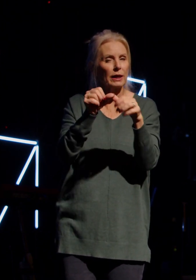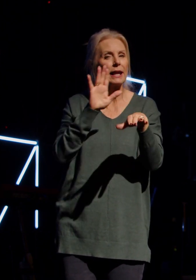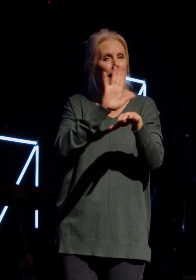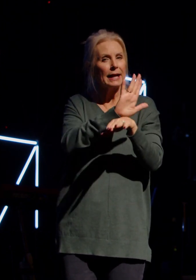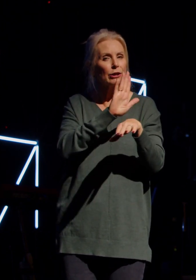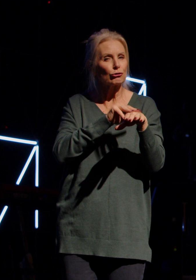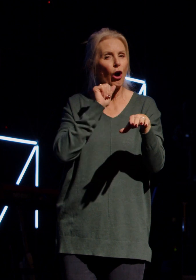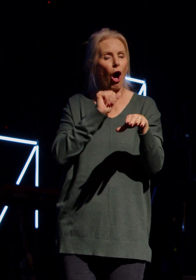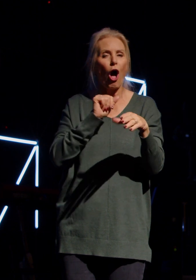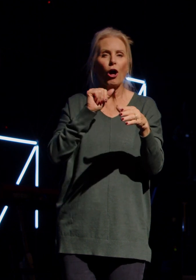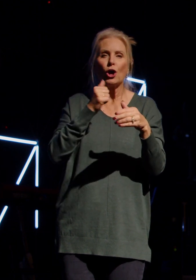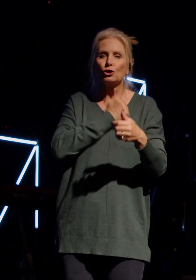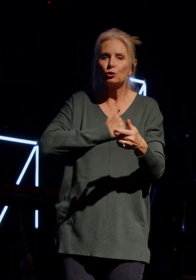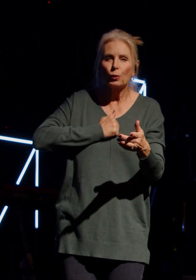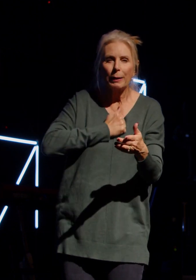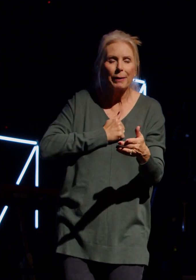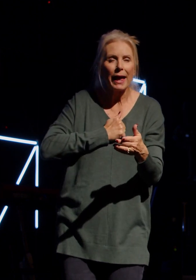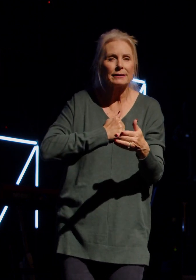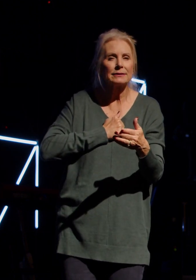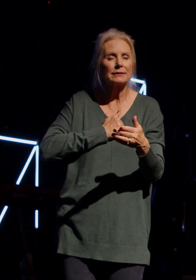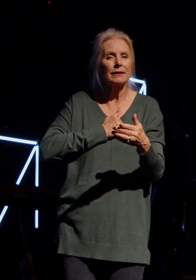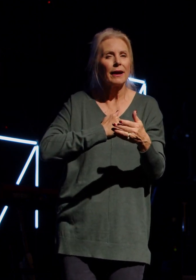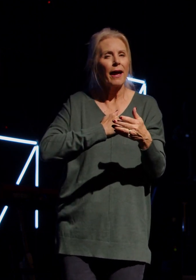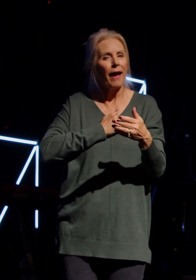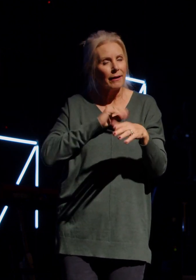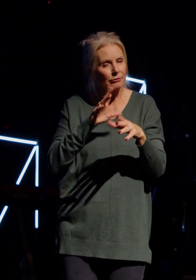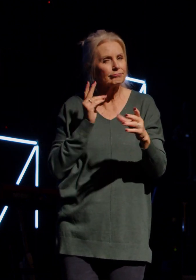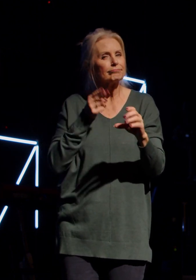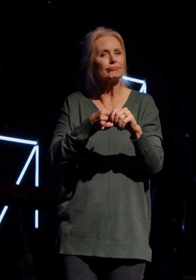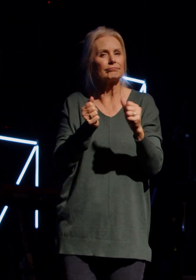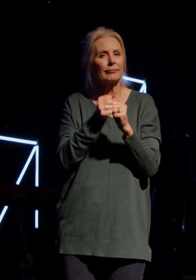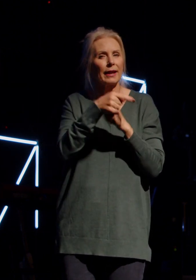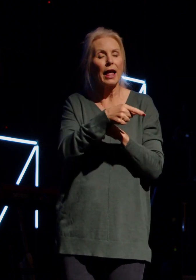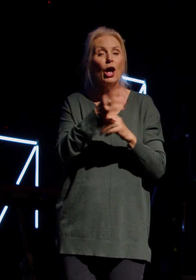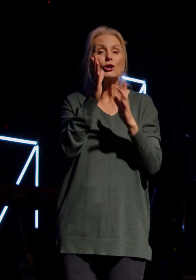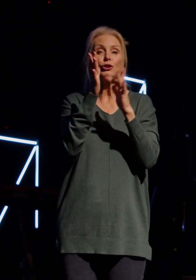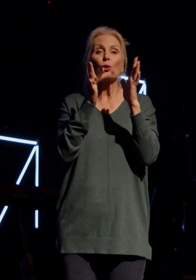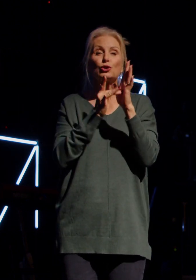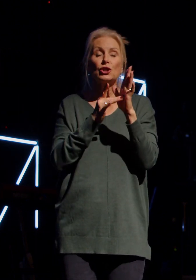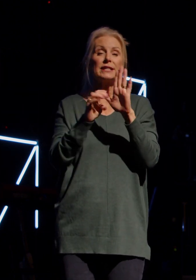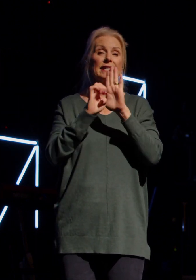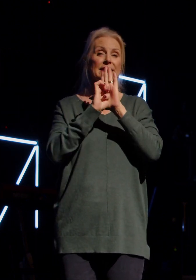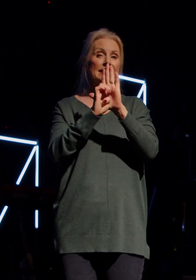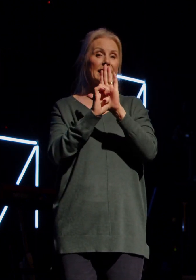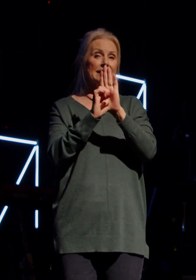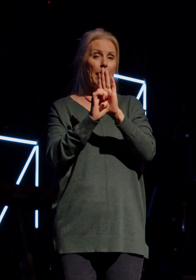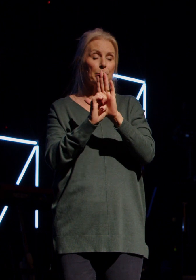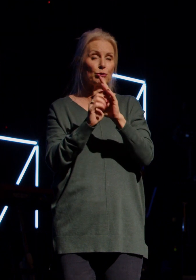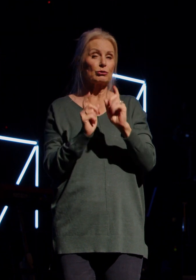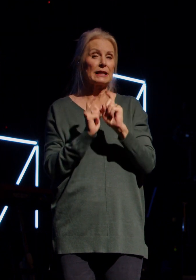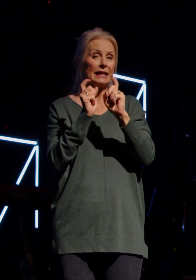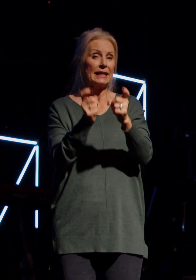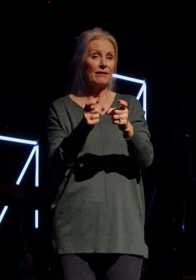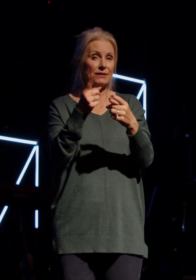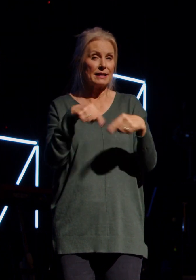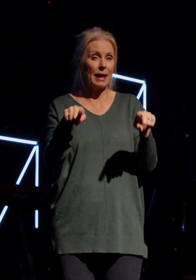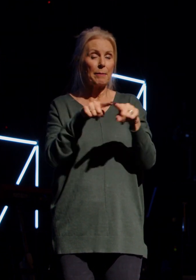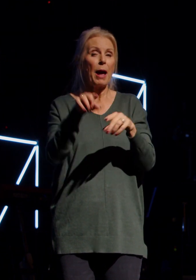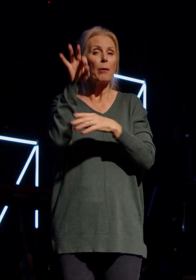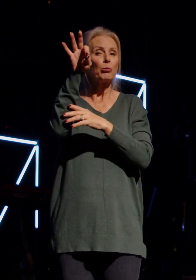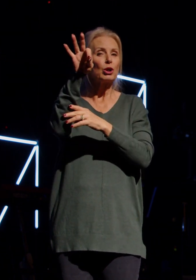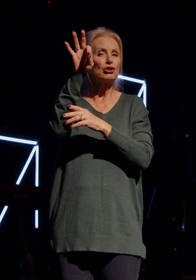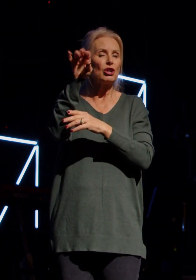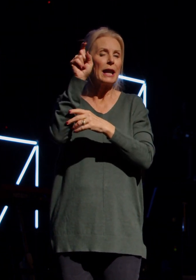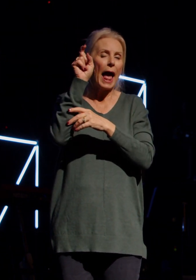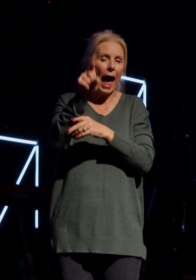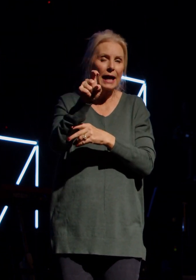repent and believe the kingdom of God is here. And Jesus gives this example and shows us that preaching has to